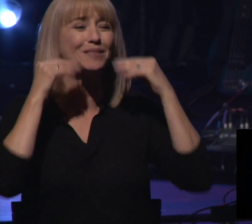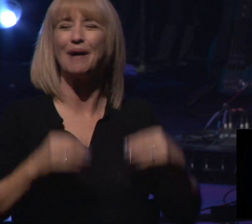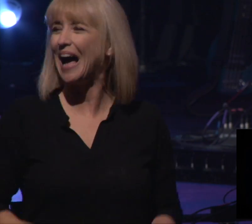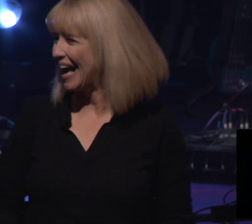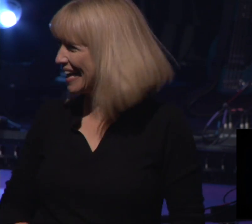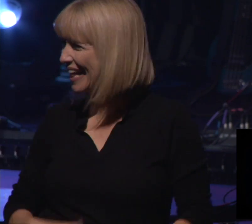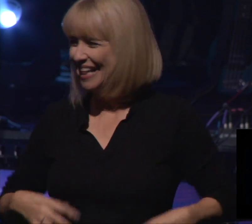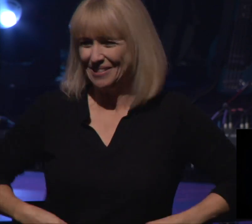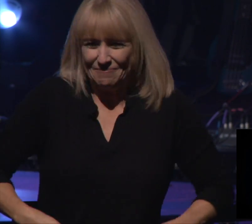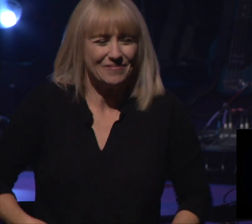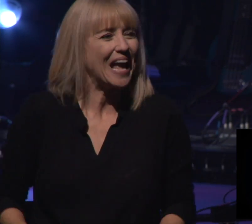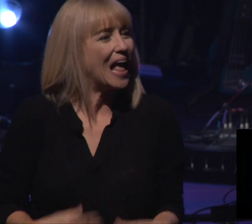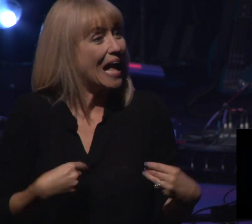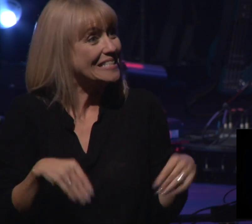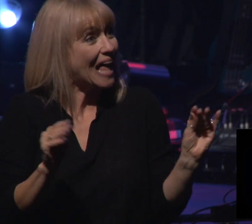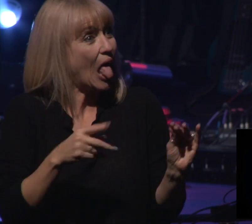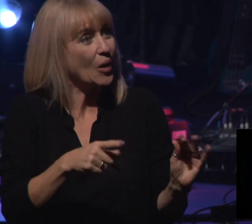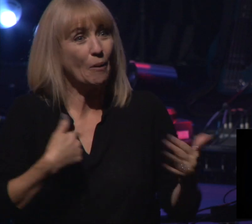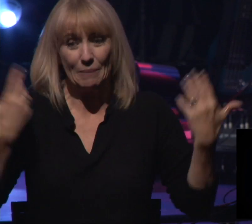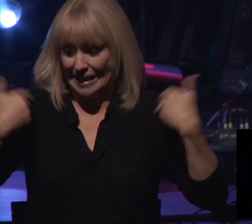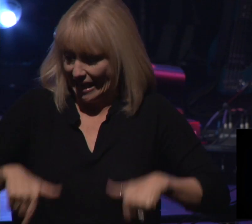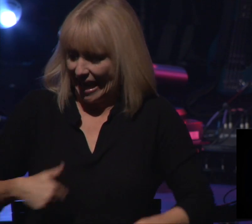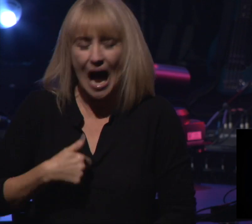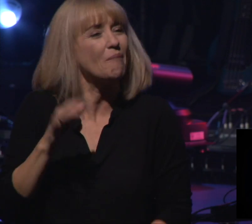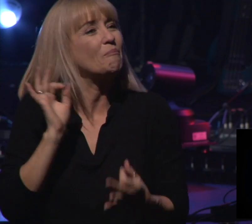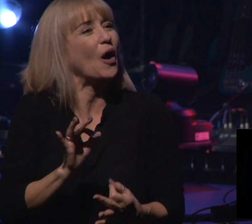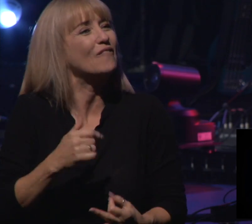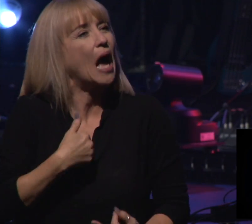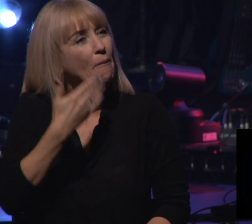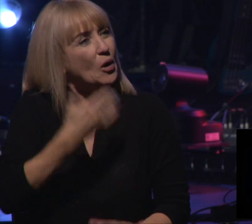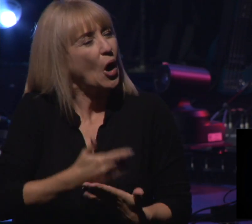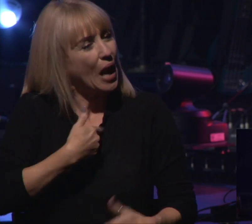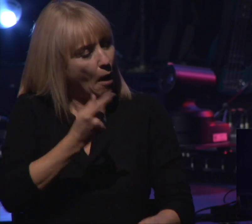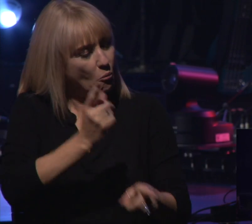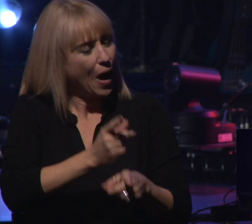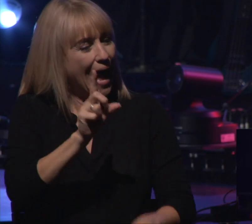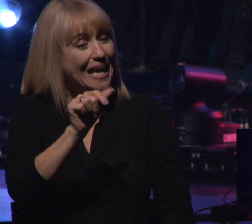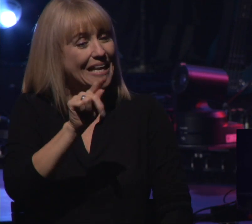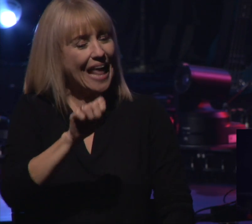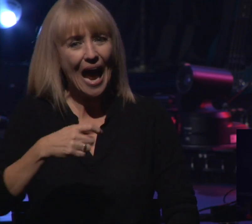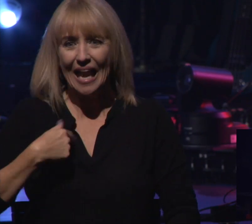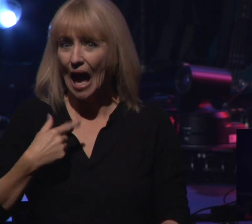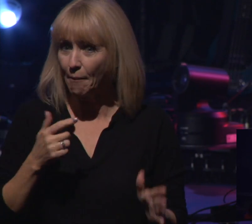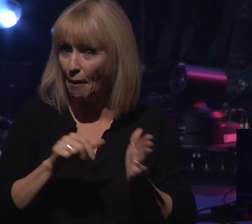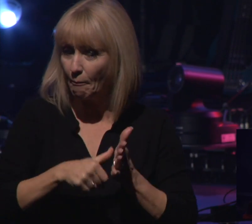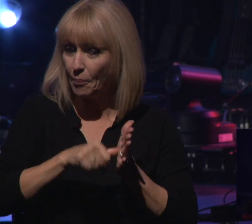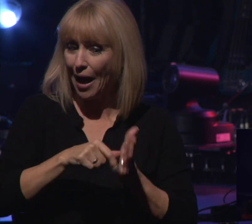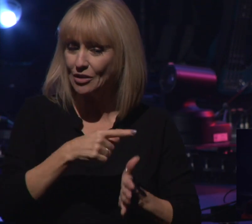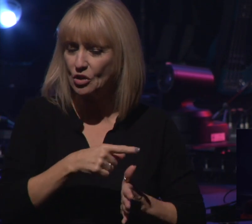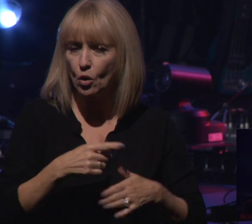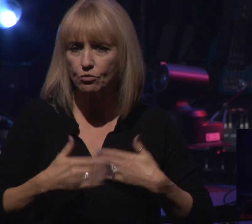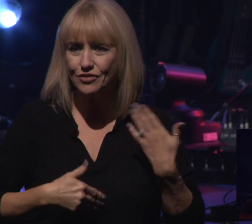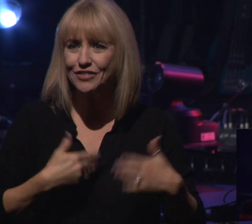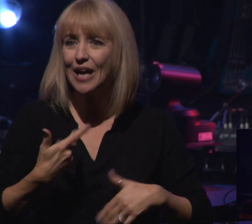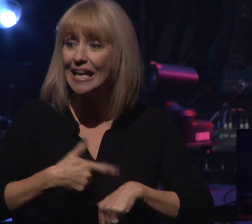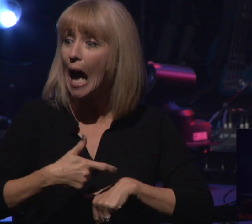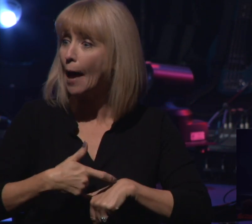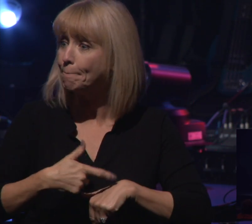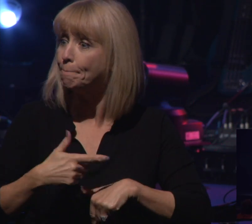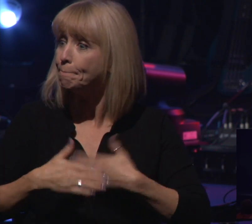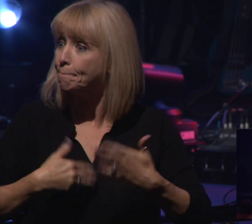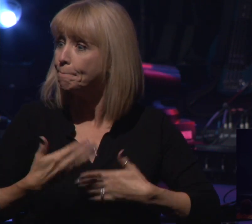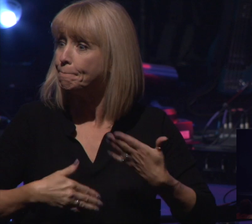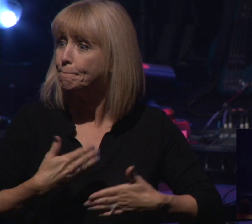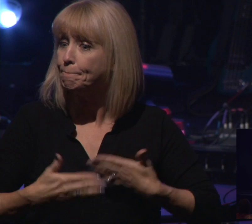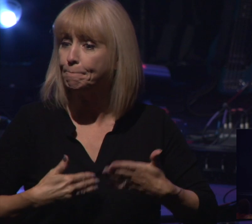we always put on our best smile. We're going to sell somebody something. Boy, you say everything right. You want to go on a date. You want to impress people. But get past